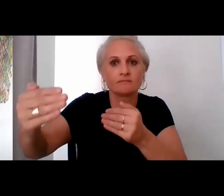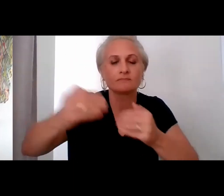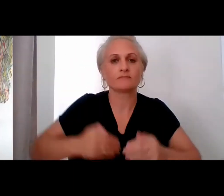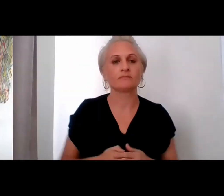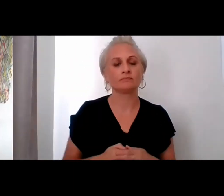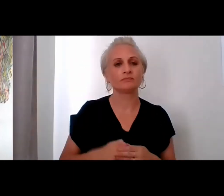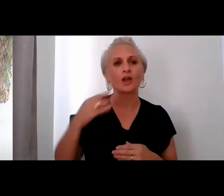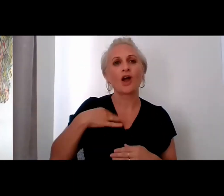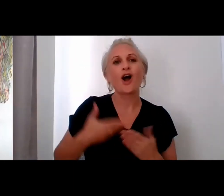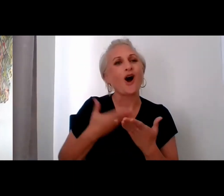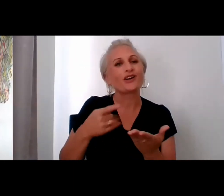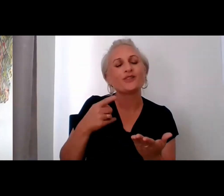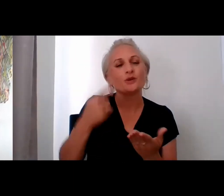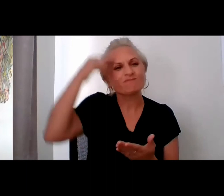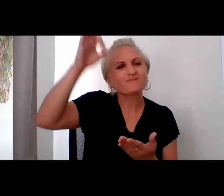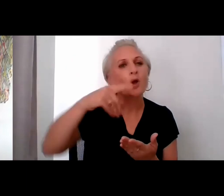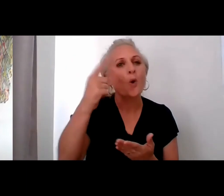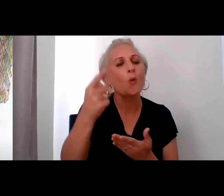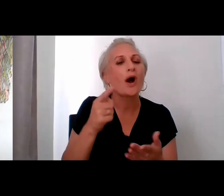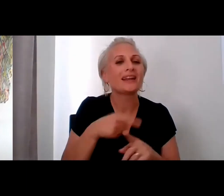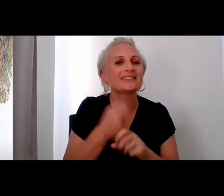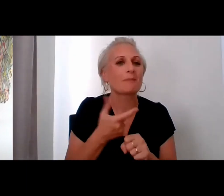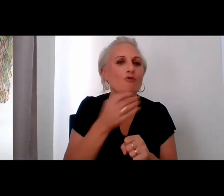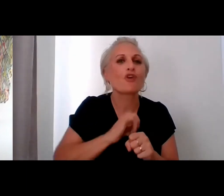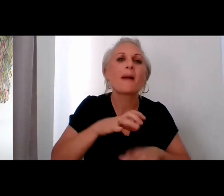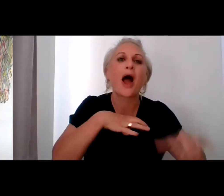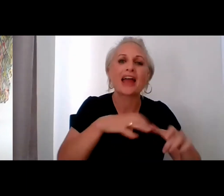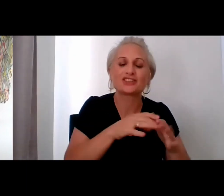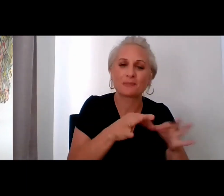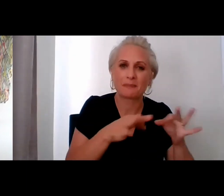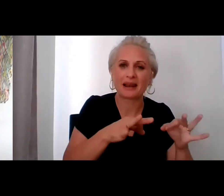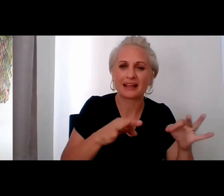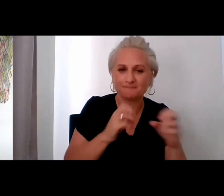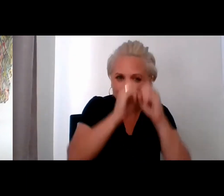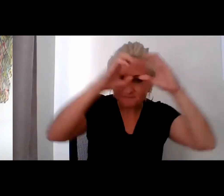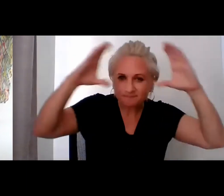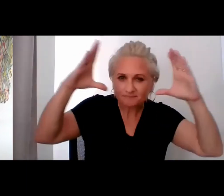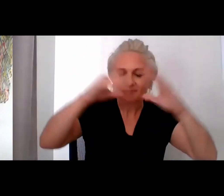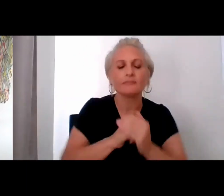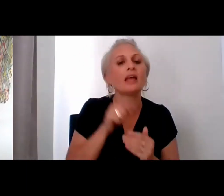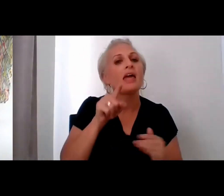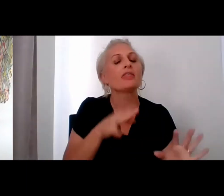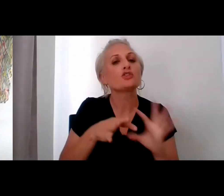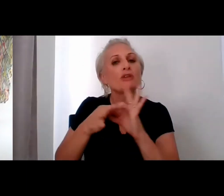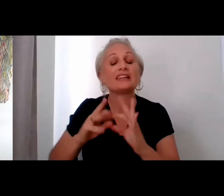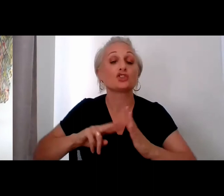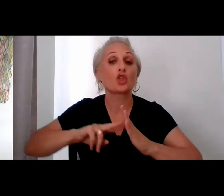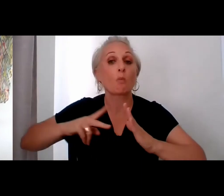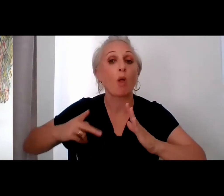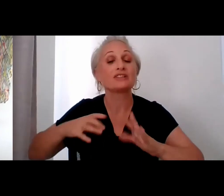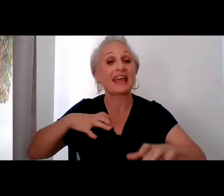I'll give you just one example from the action plan. And this relates to the policy activity of